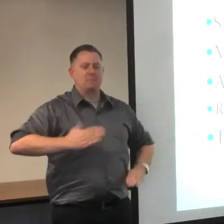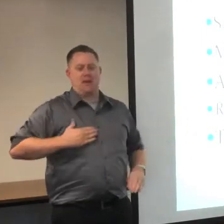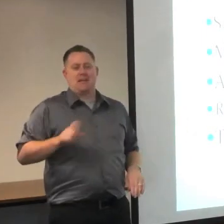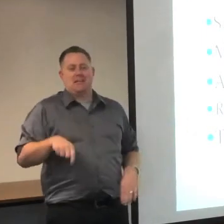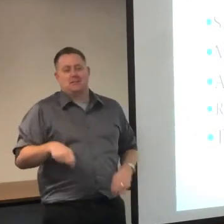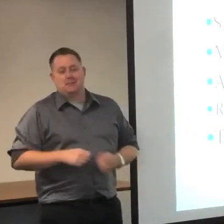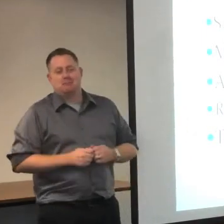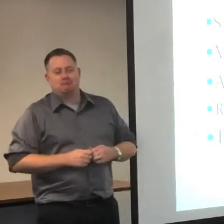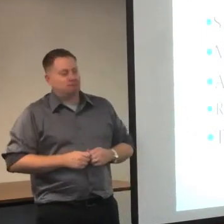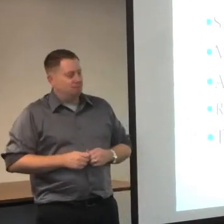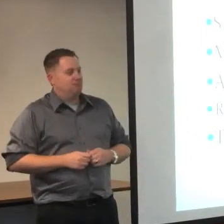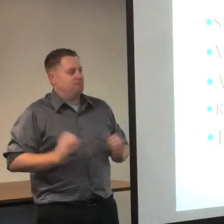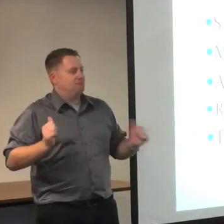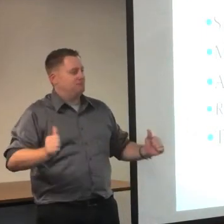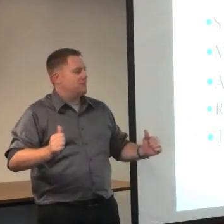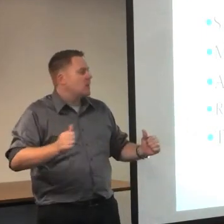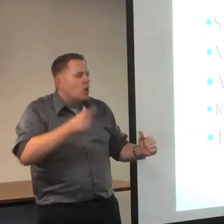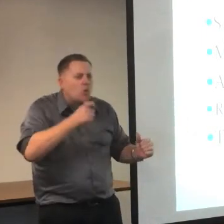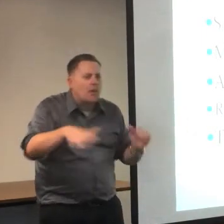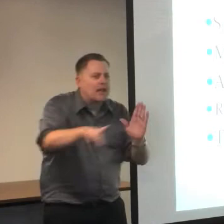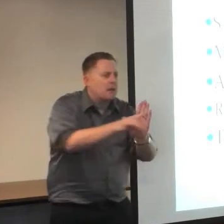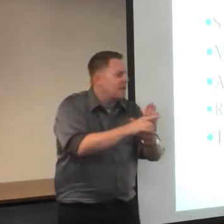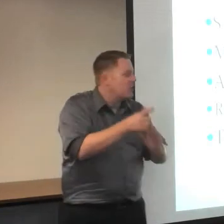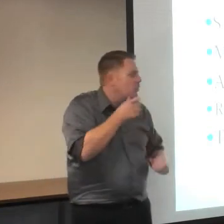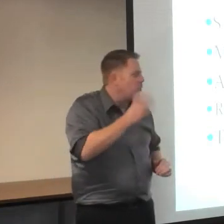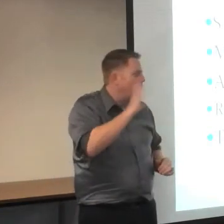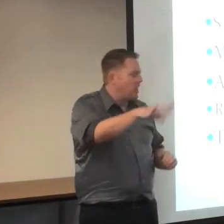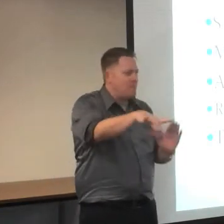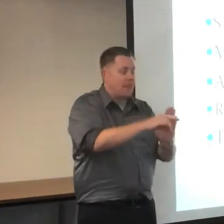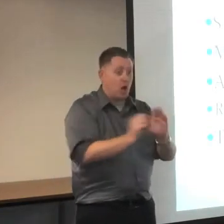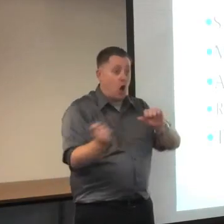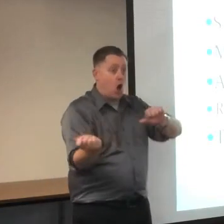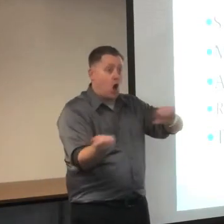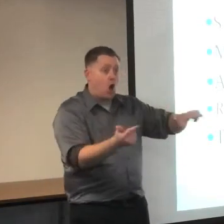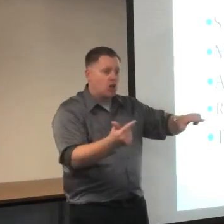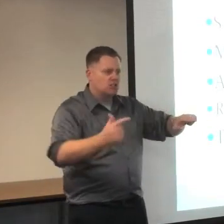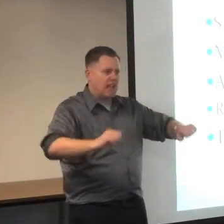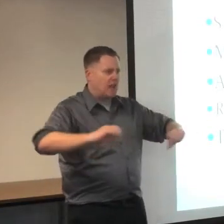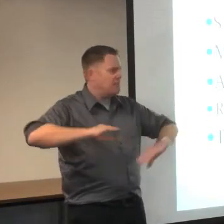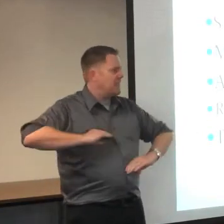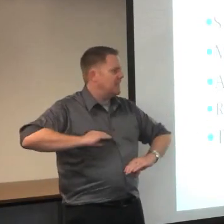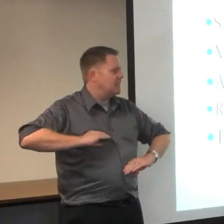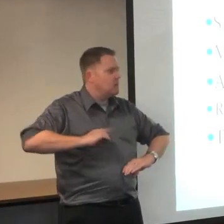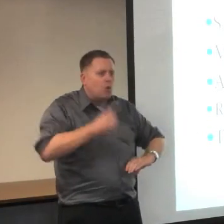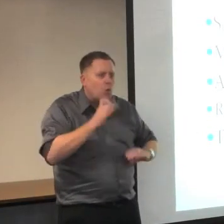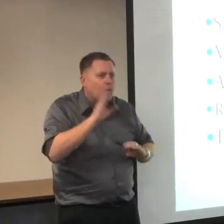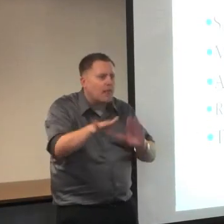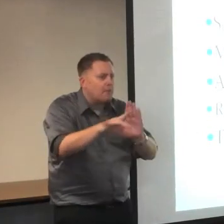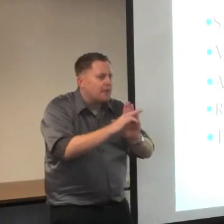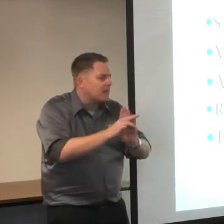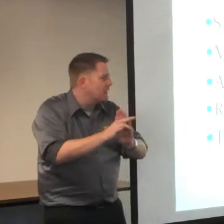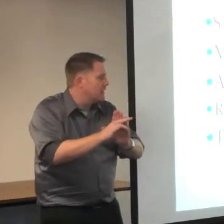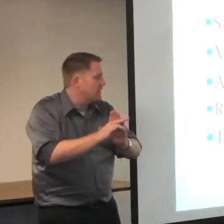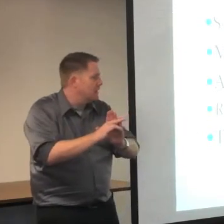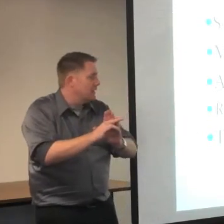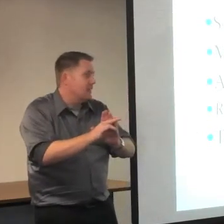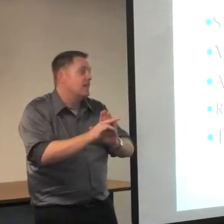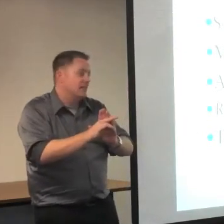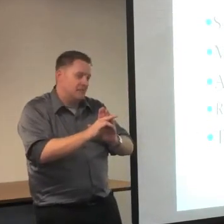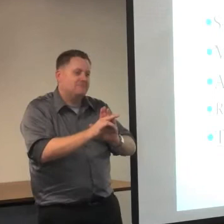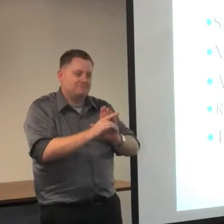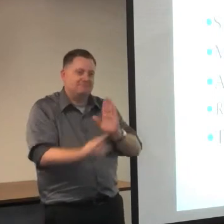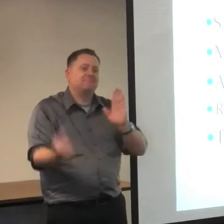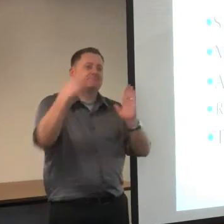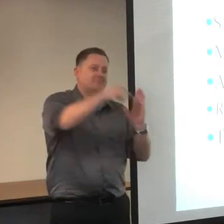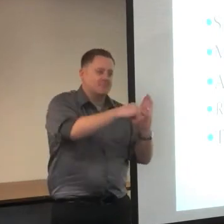need. And who am I going to select if everyone in the room can meet that need? Well, then I'm going to have to